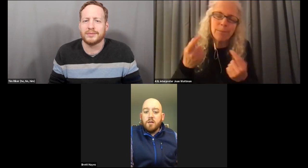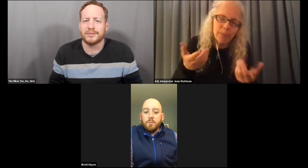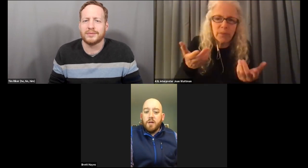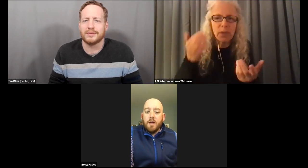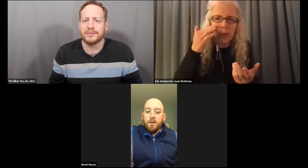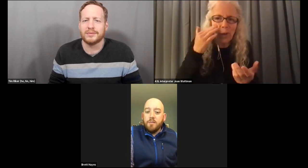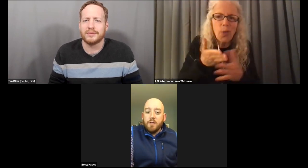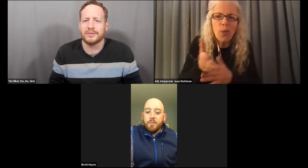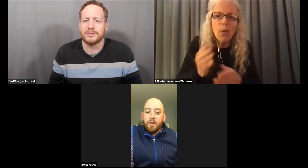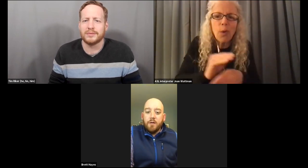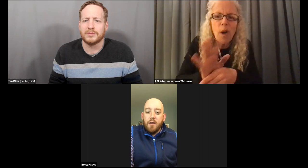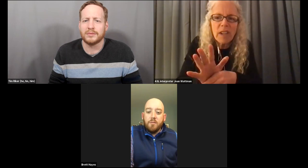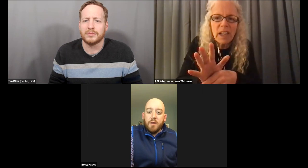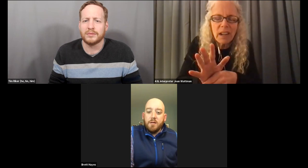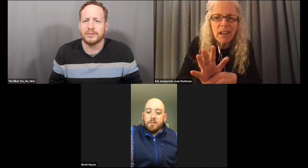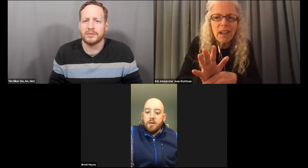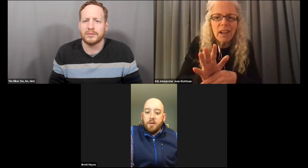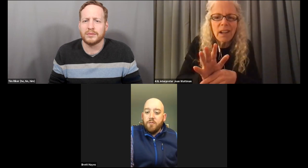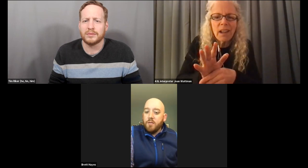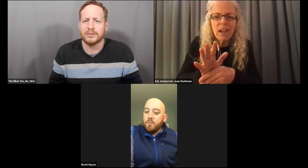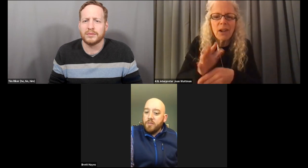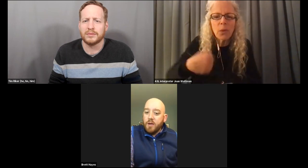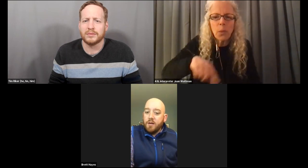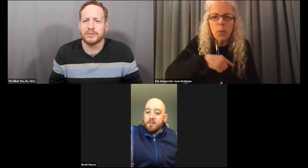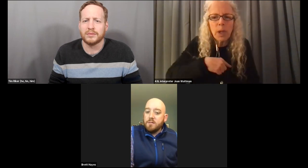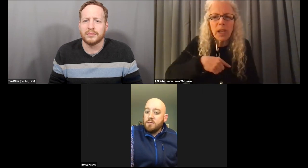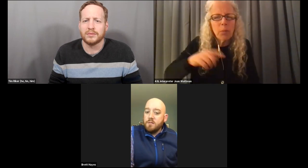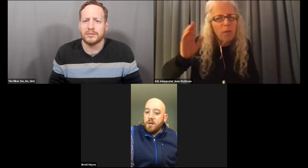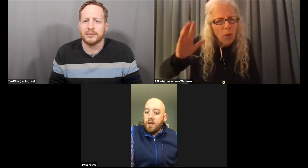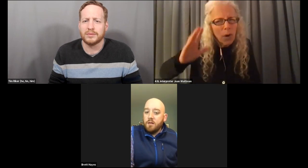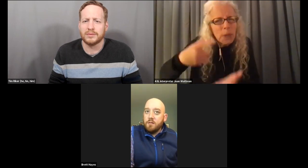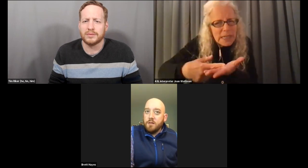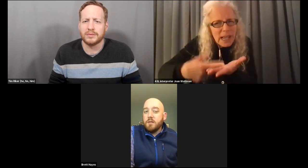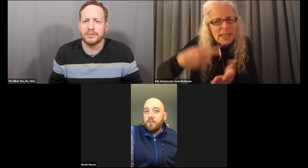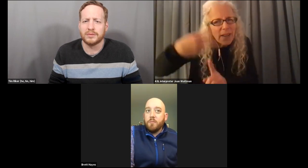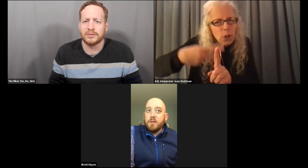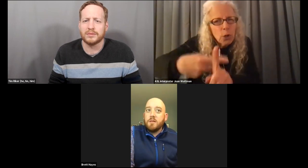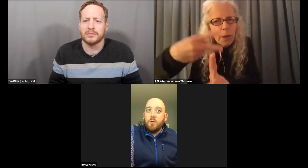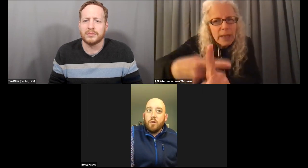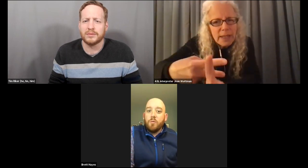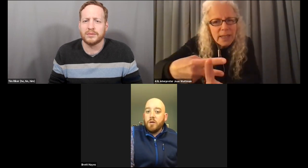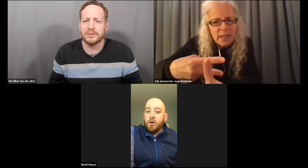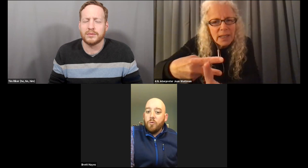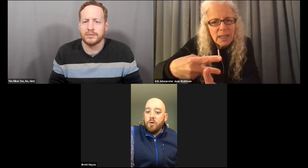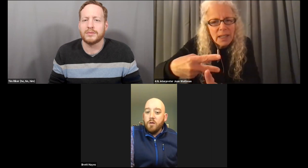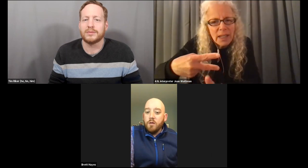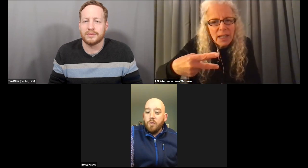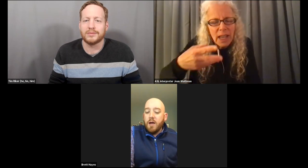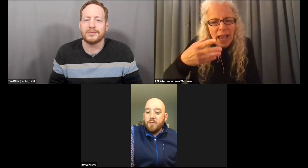to plan out and think about having meetings on an every other month cadence. And it's definitely a month that where we know we have to